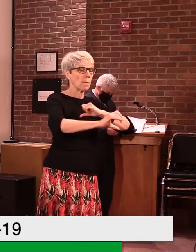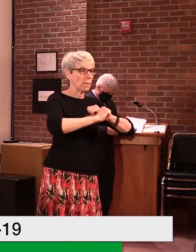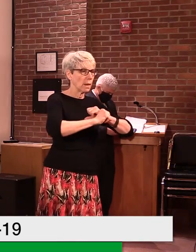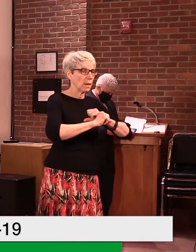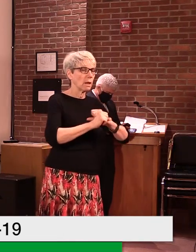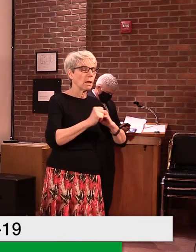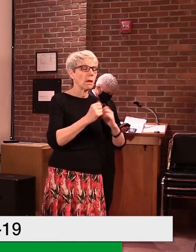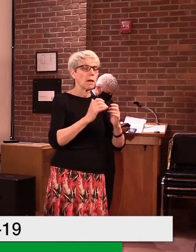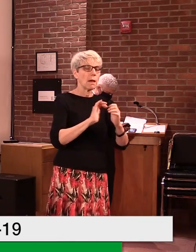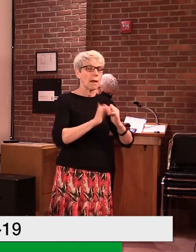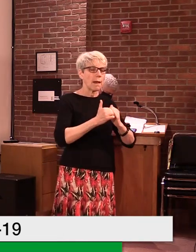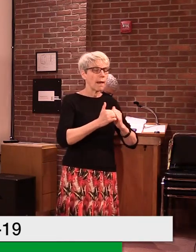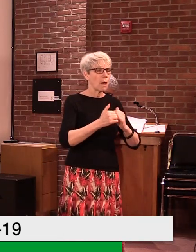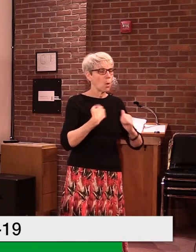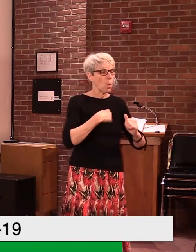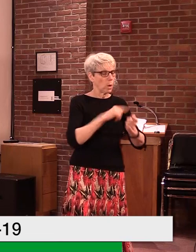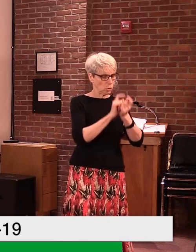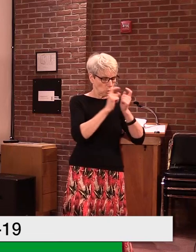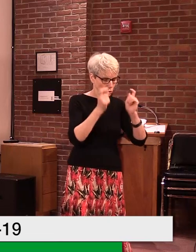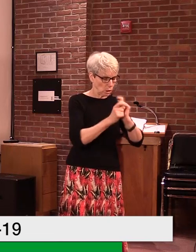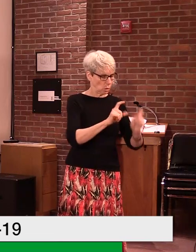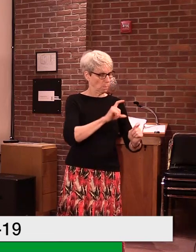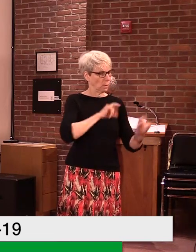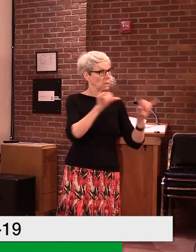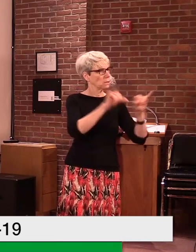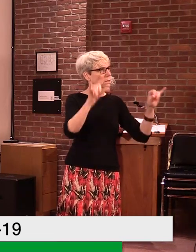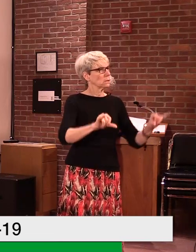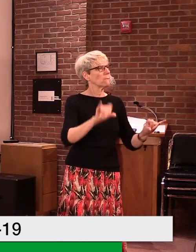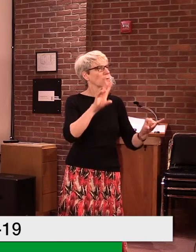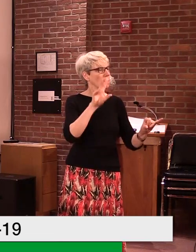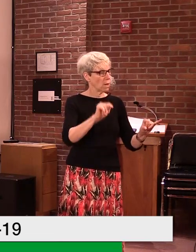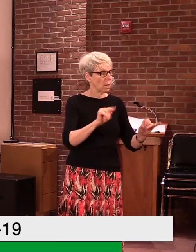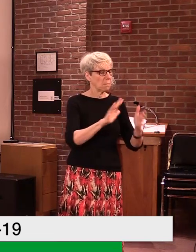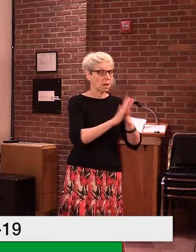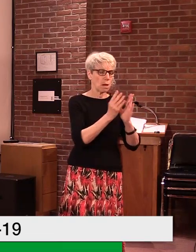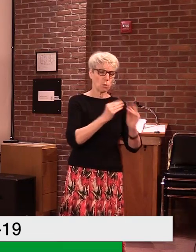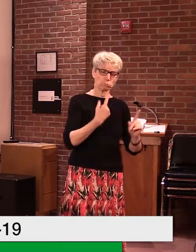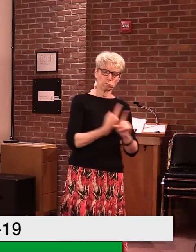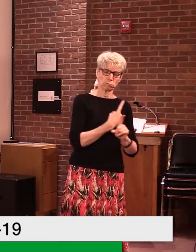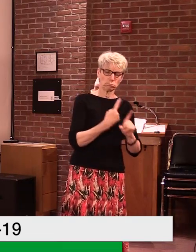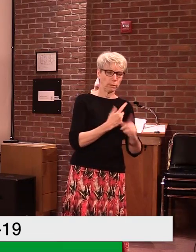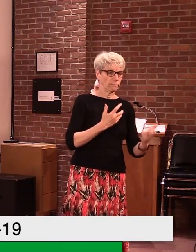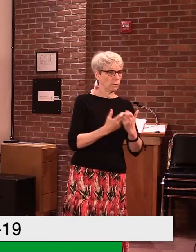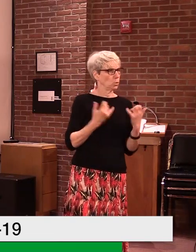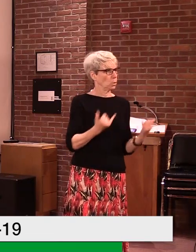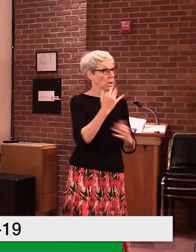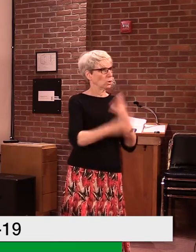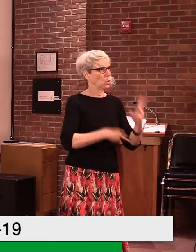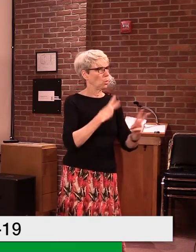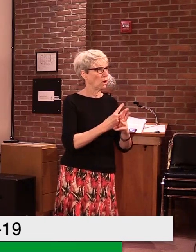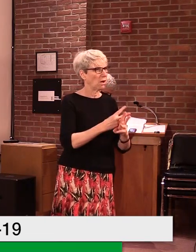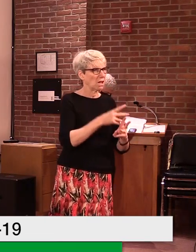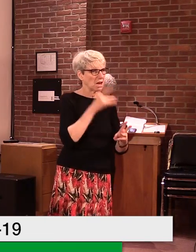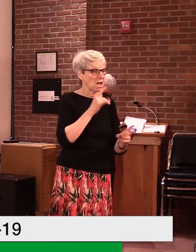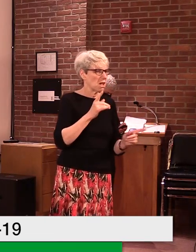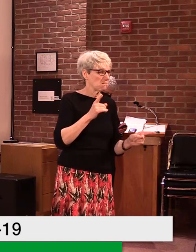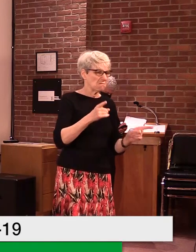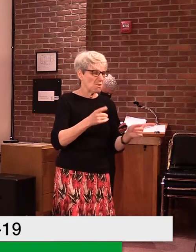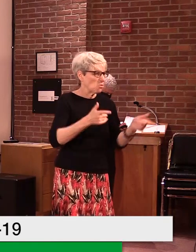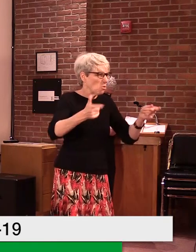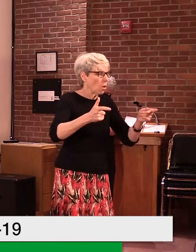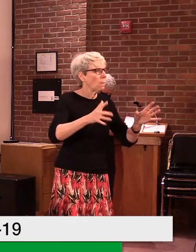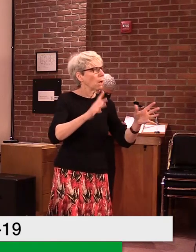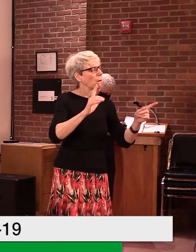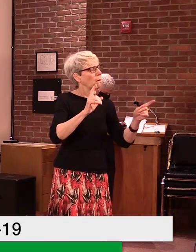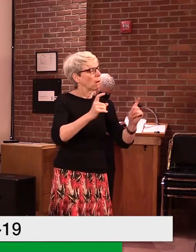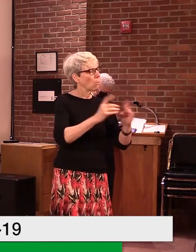strategies for modernizing policing and law enforcement, which is a very prominent component of this work. So we